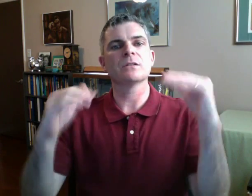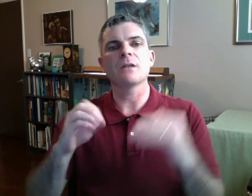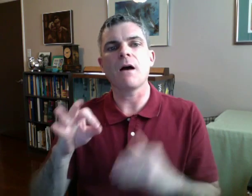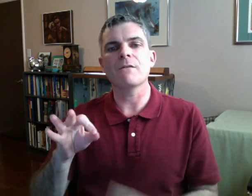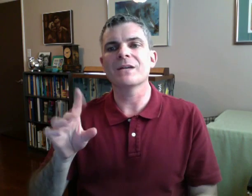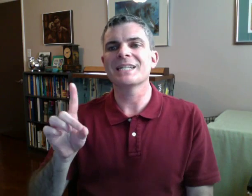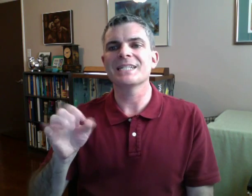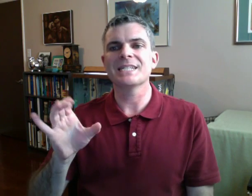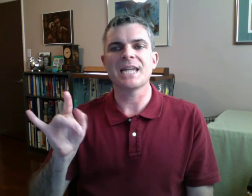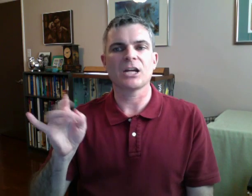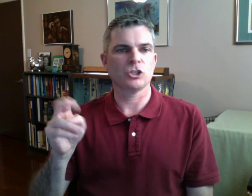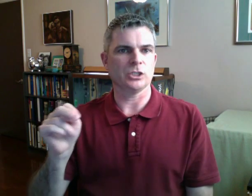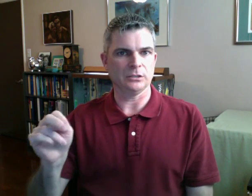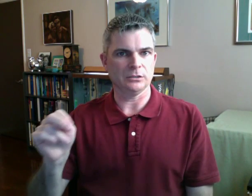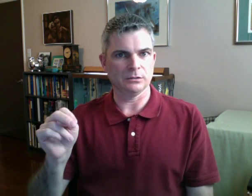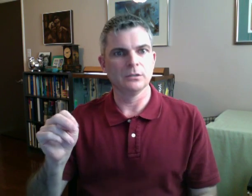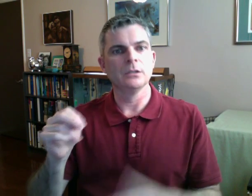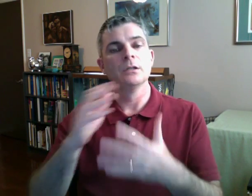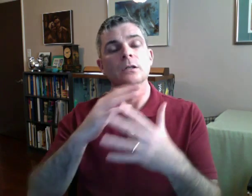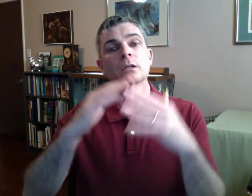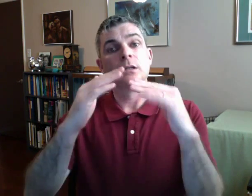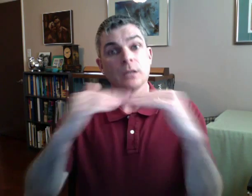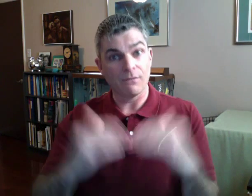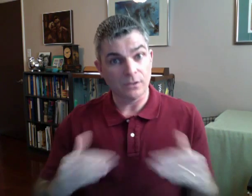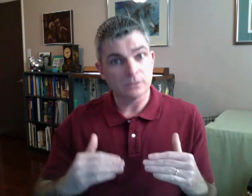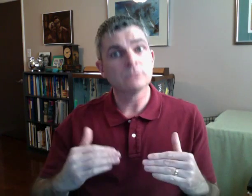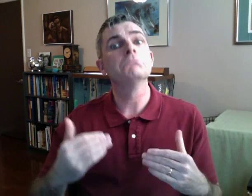levels exist in both oral and written expressions.